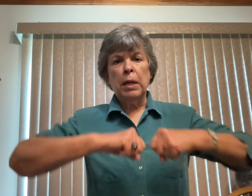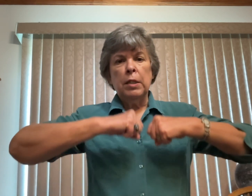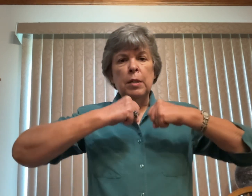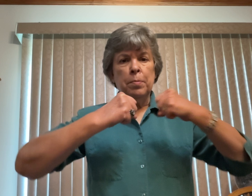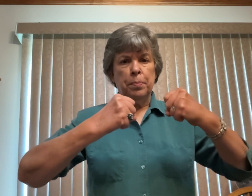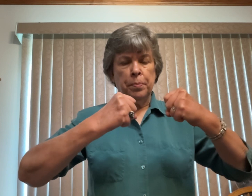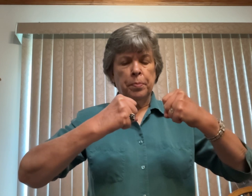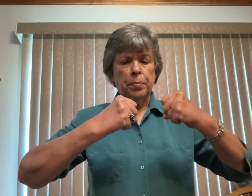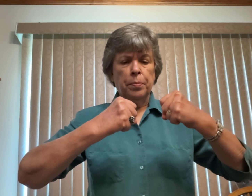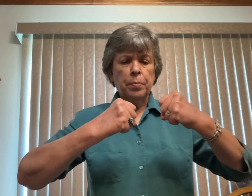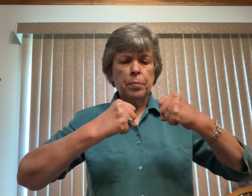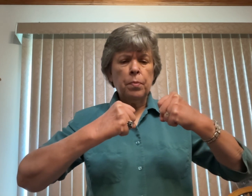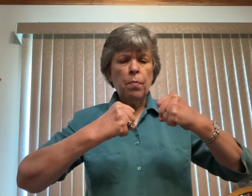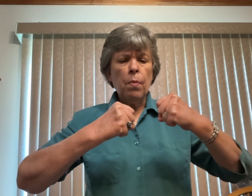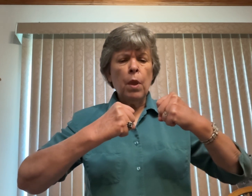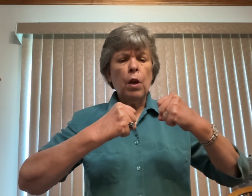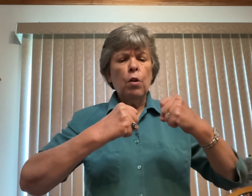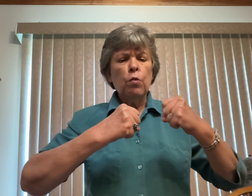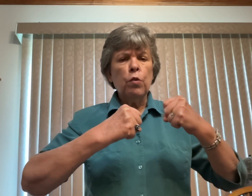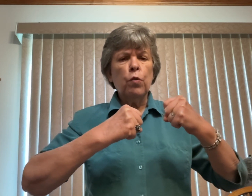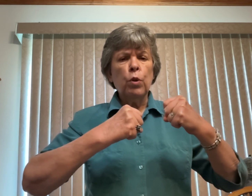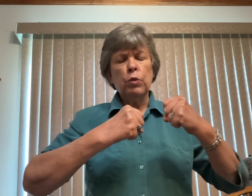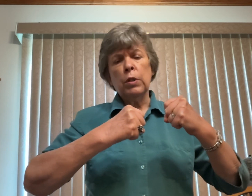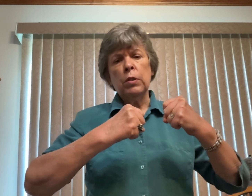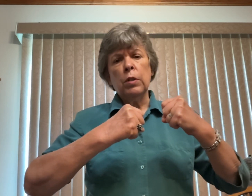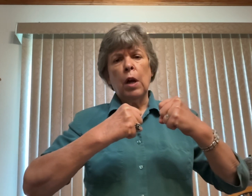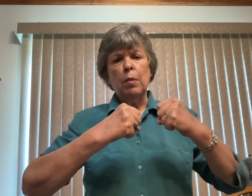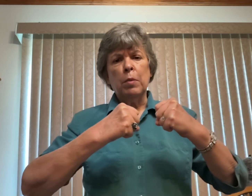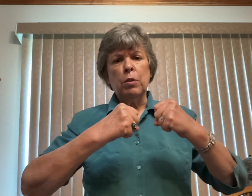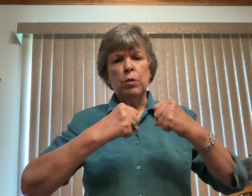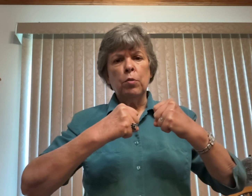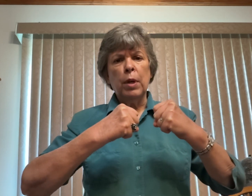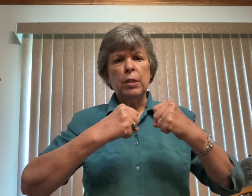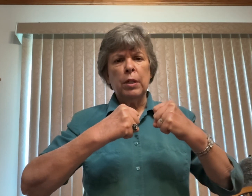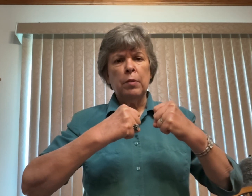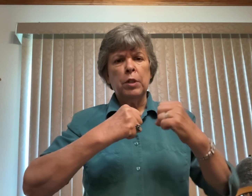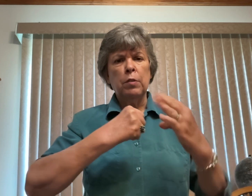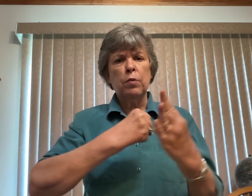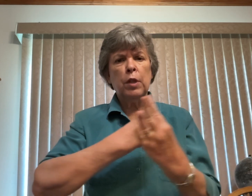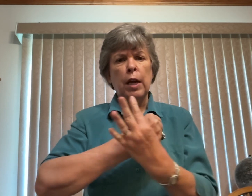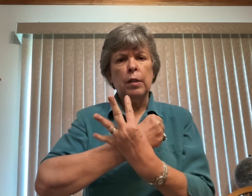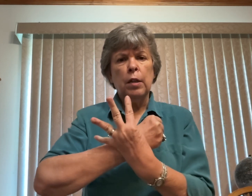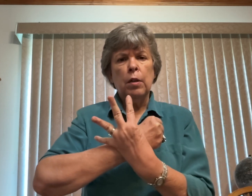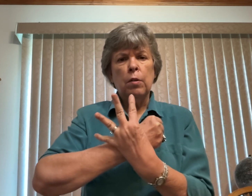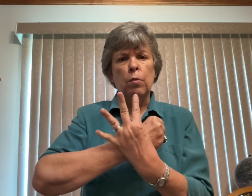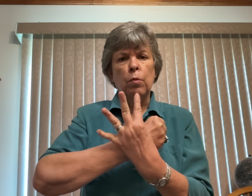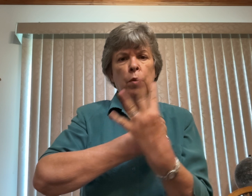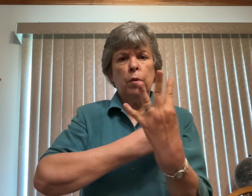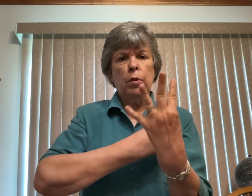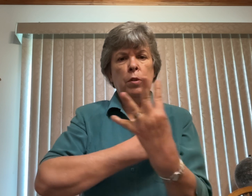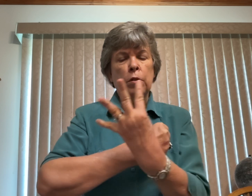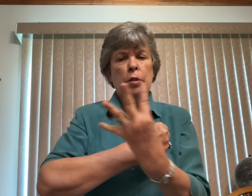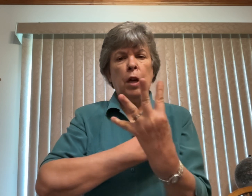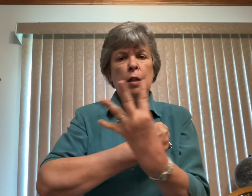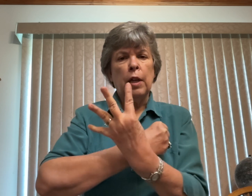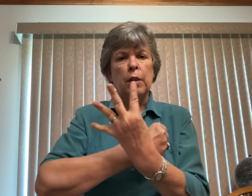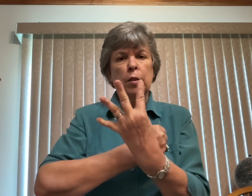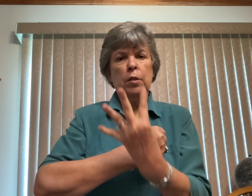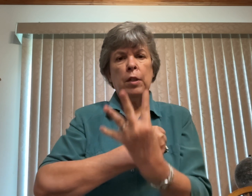mighty. For fortress, there are two ways that I've seen for that. This is kind of like the